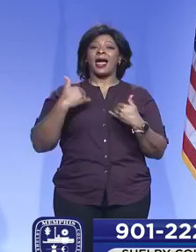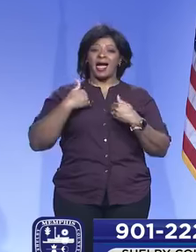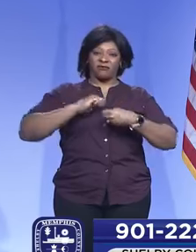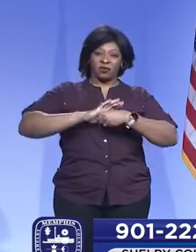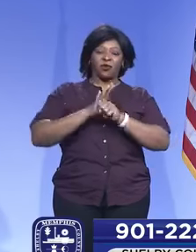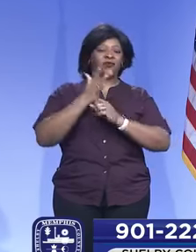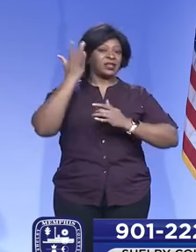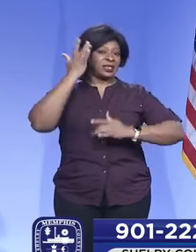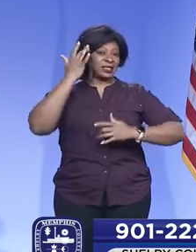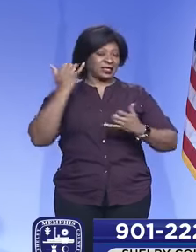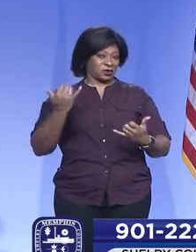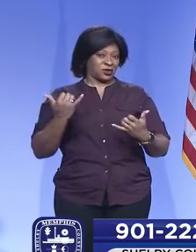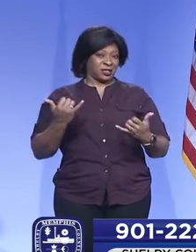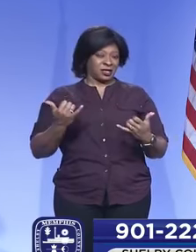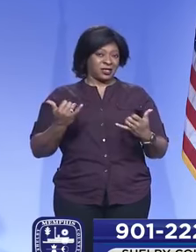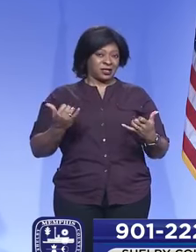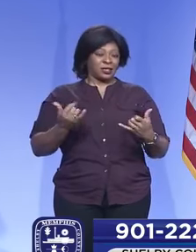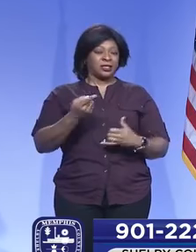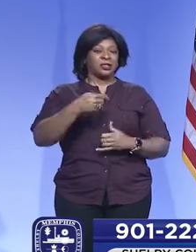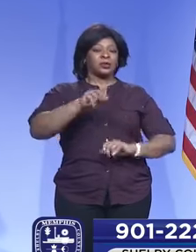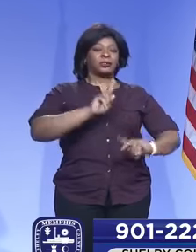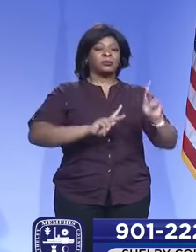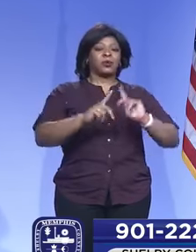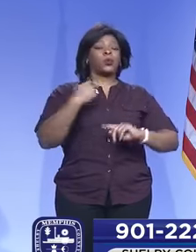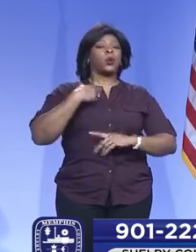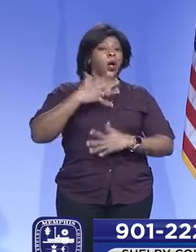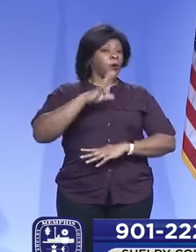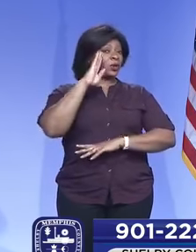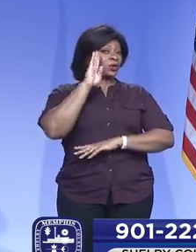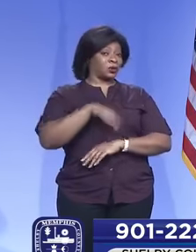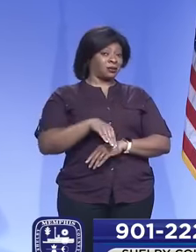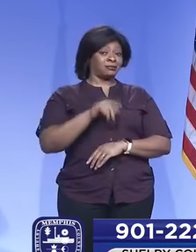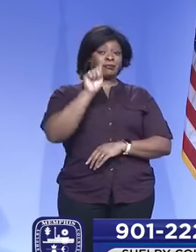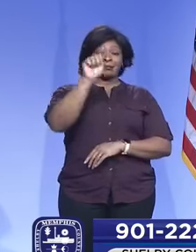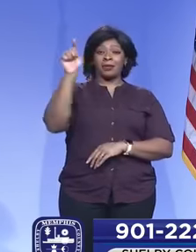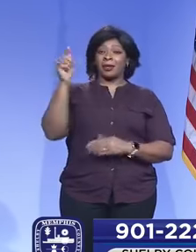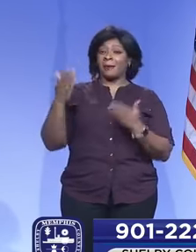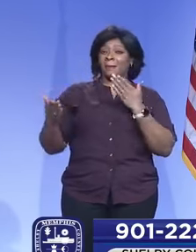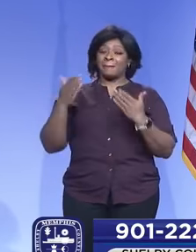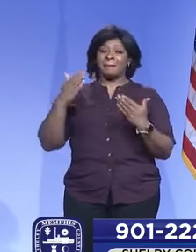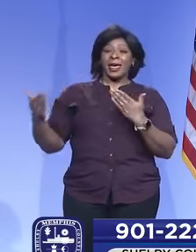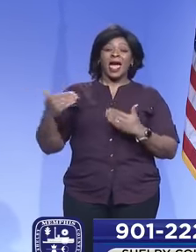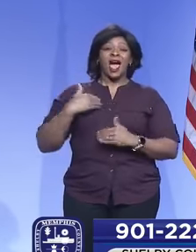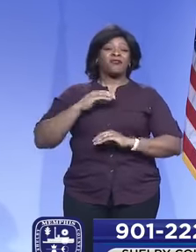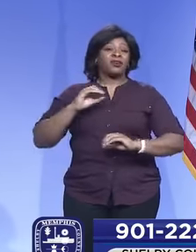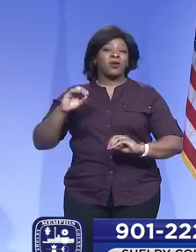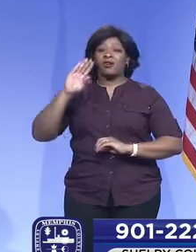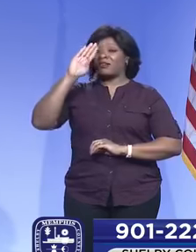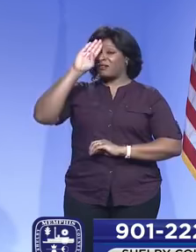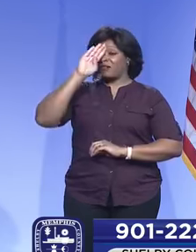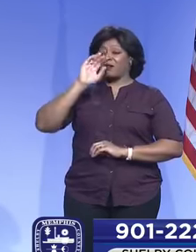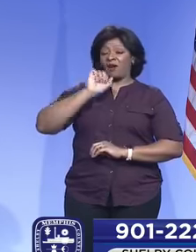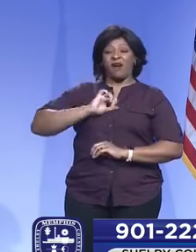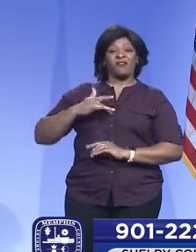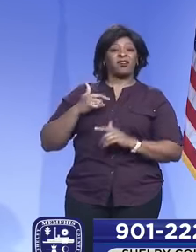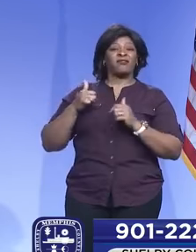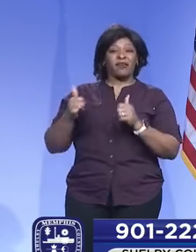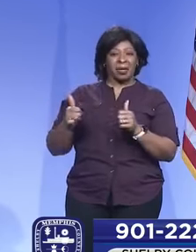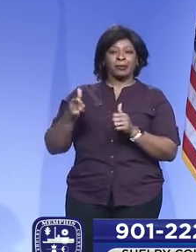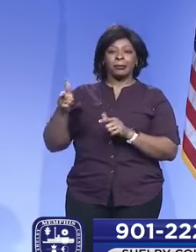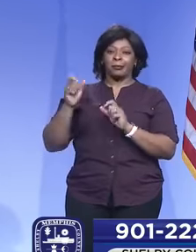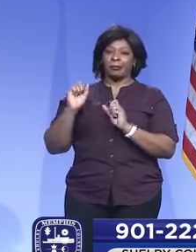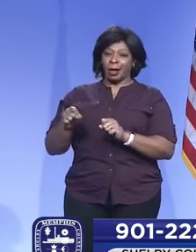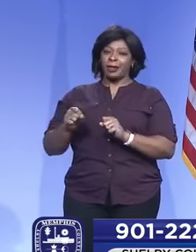COVID disease. Those are the individuals we know about, but there may be others who are asymptomatic, which then increases that